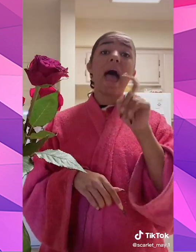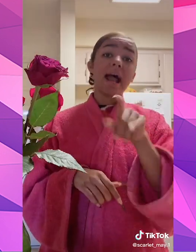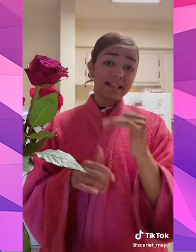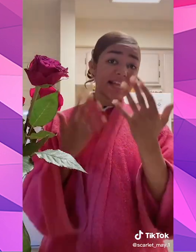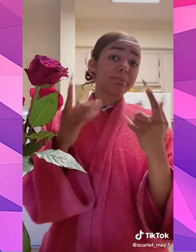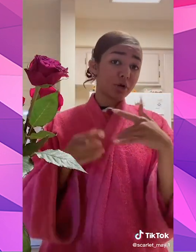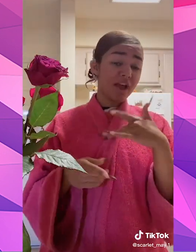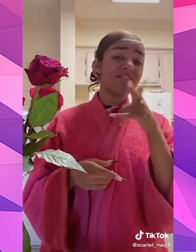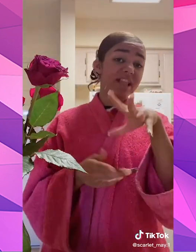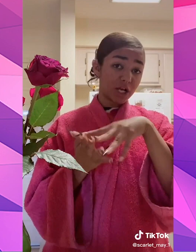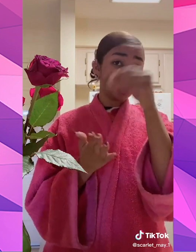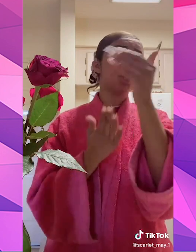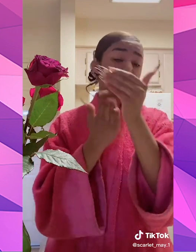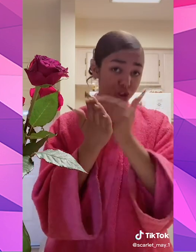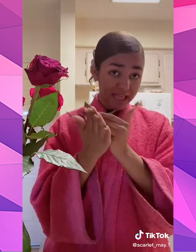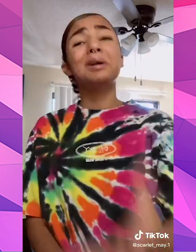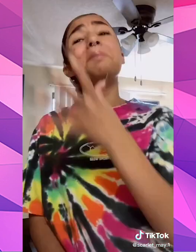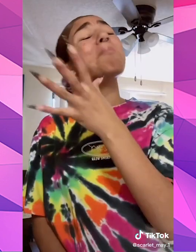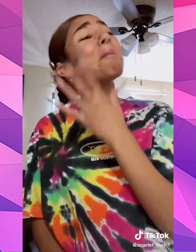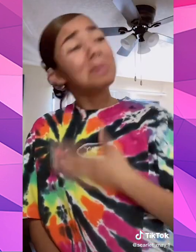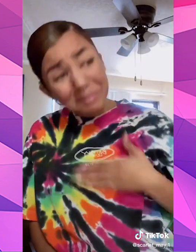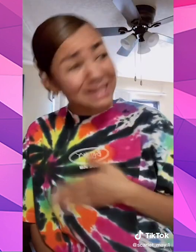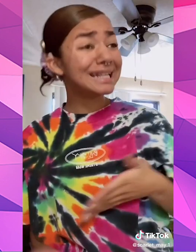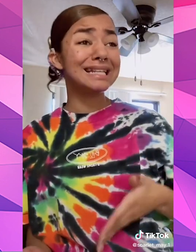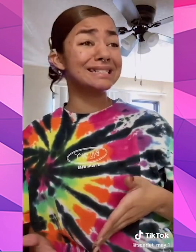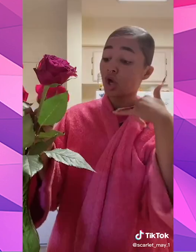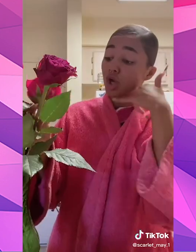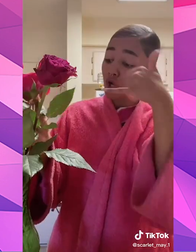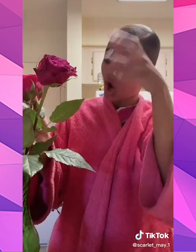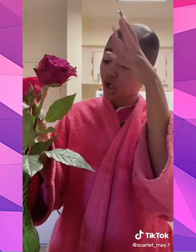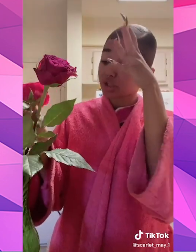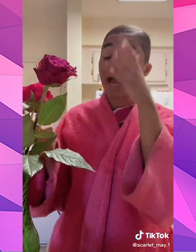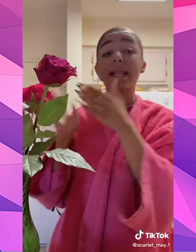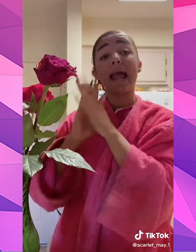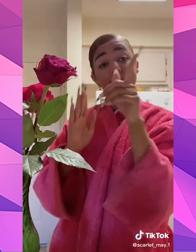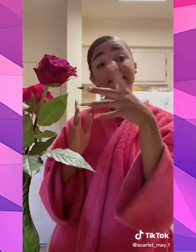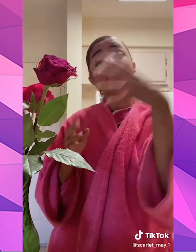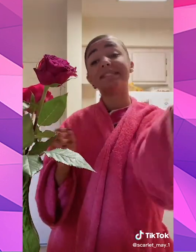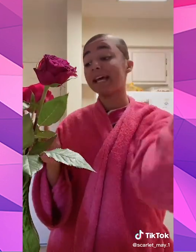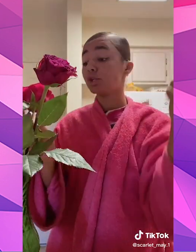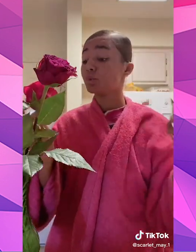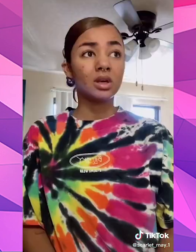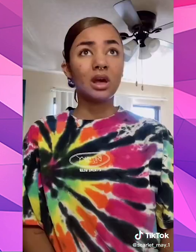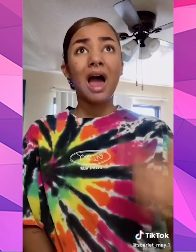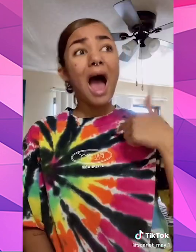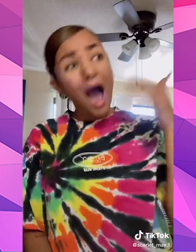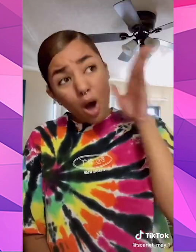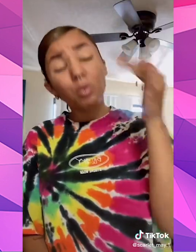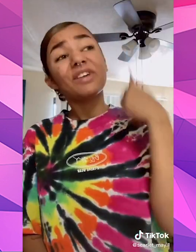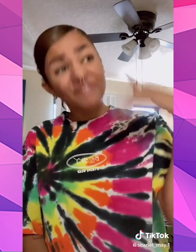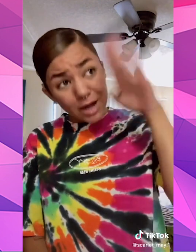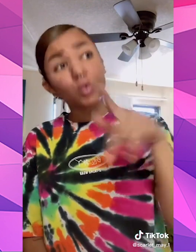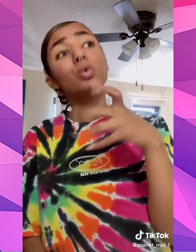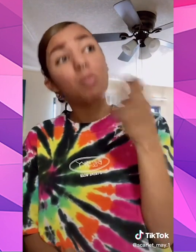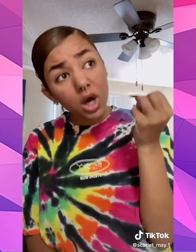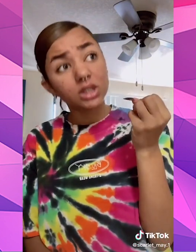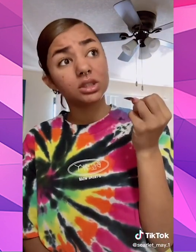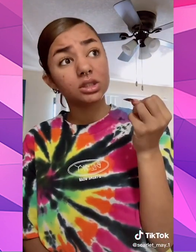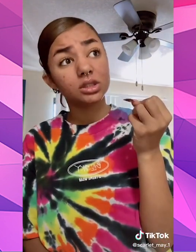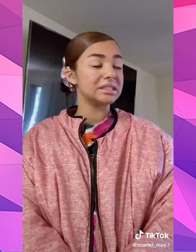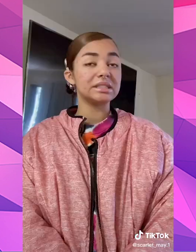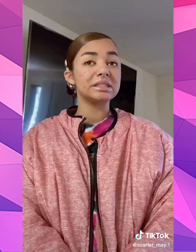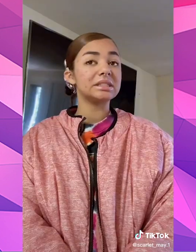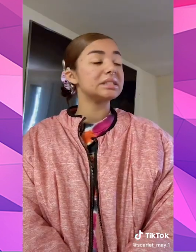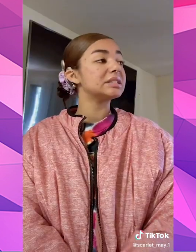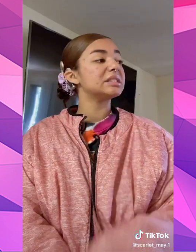that I need that to burn until I feel like you've learned your lesson Mama, please Call your daddy and ask him to take you I would if I knew who he was